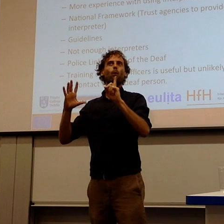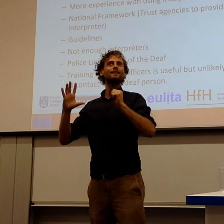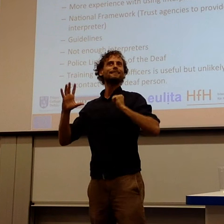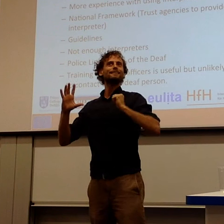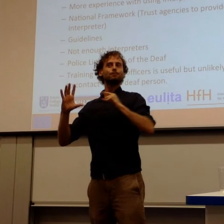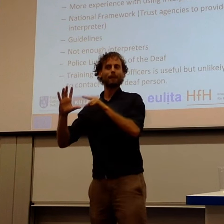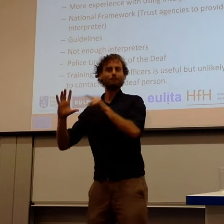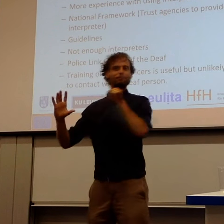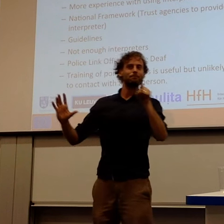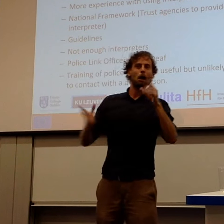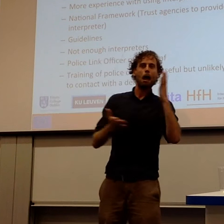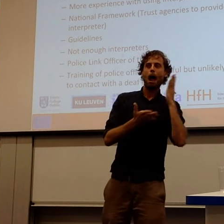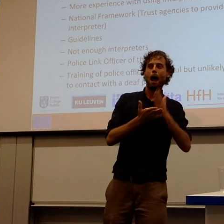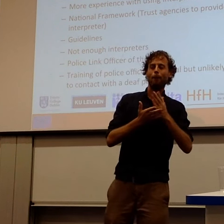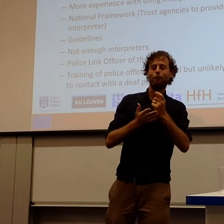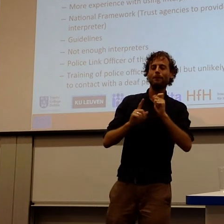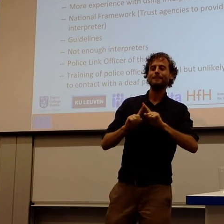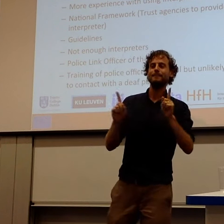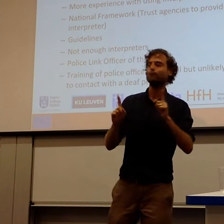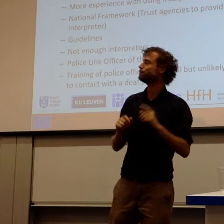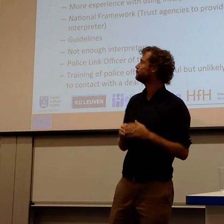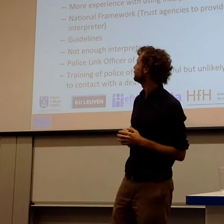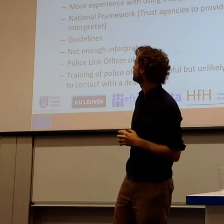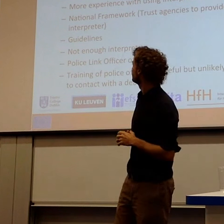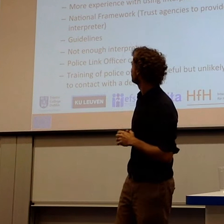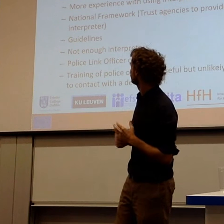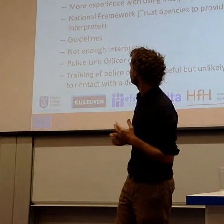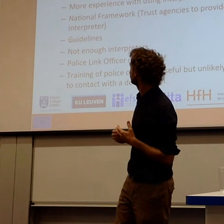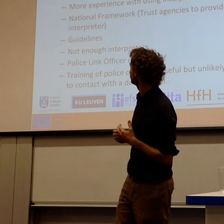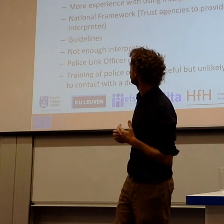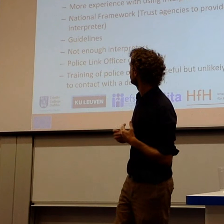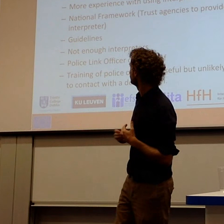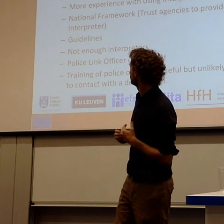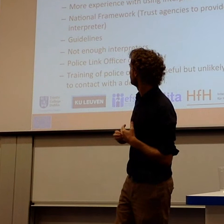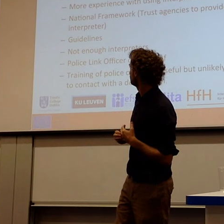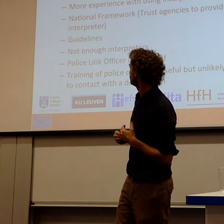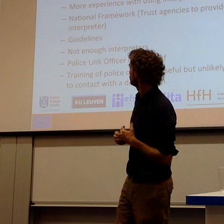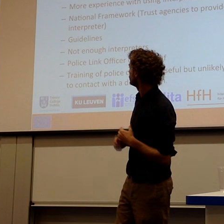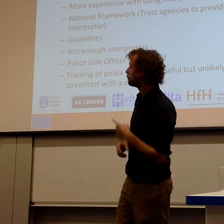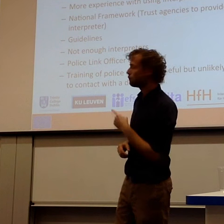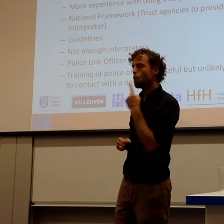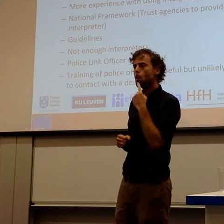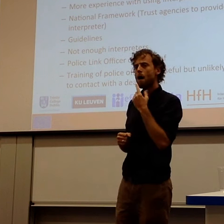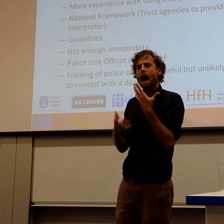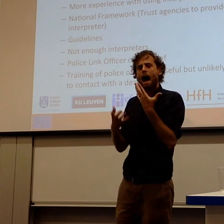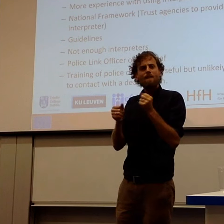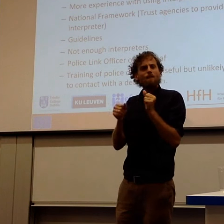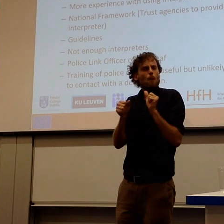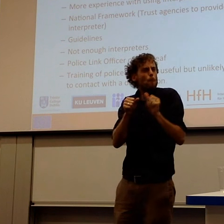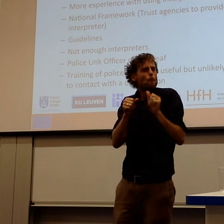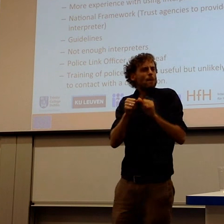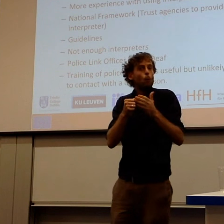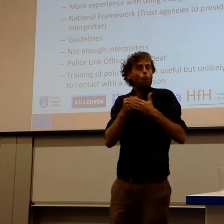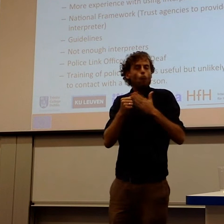General's Department provided vast streams of training to interpreters, and they were a little bit surprised to be disabused of that notion.